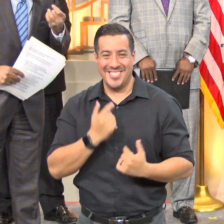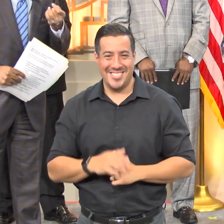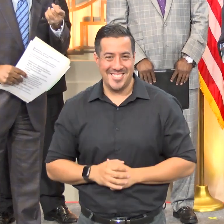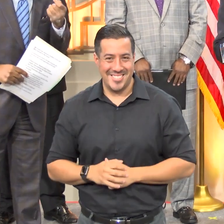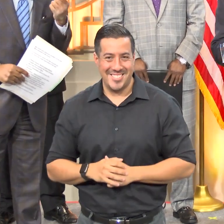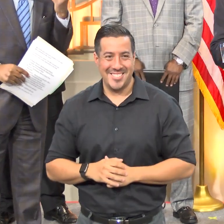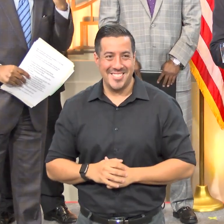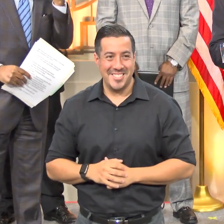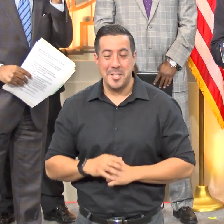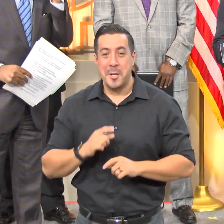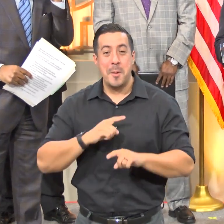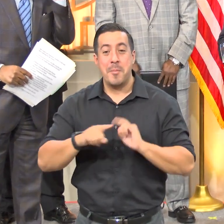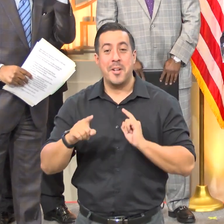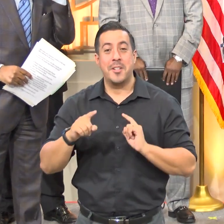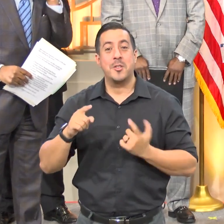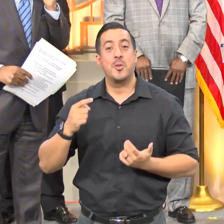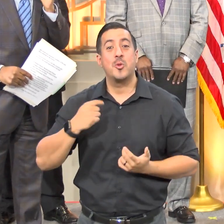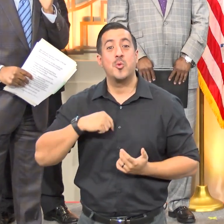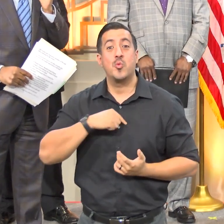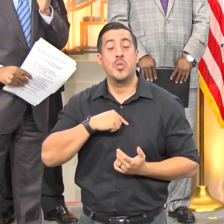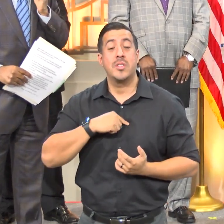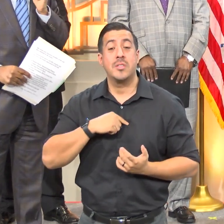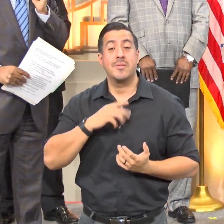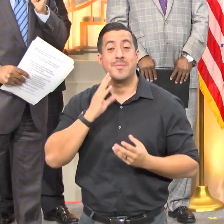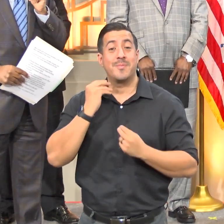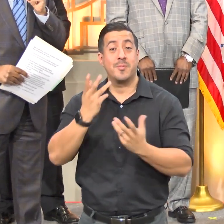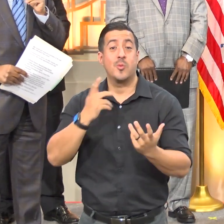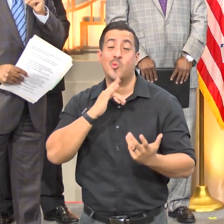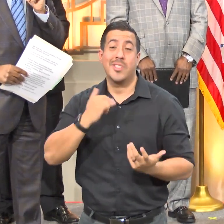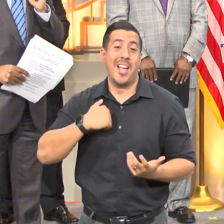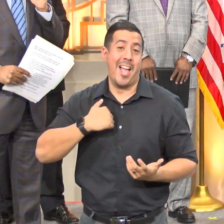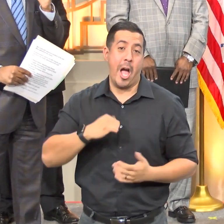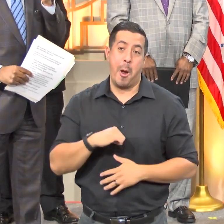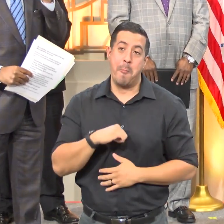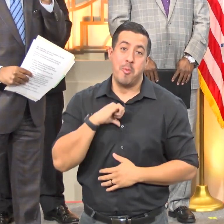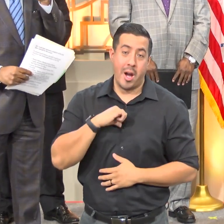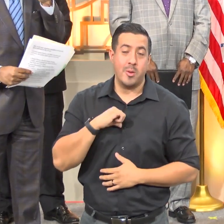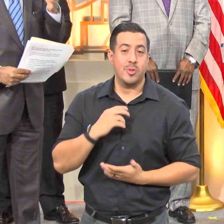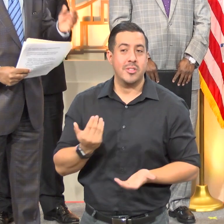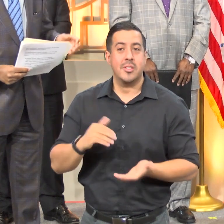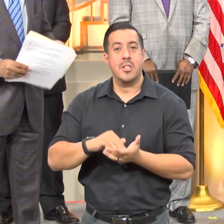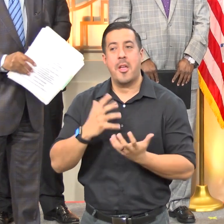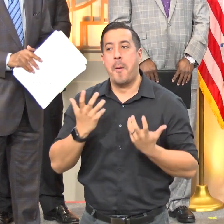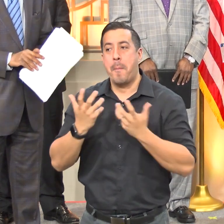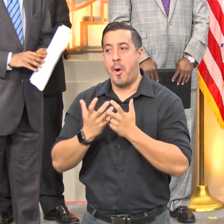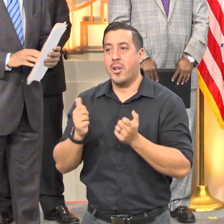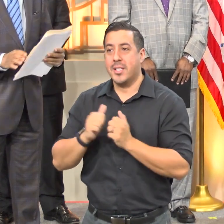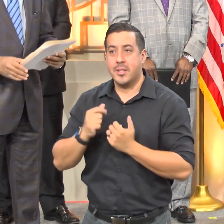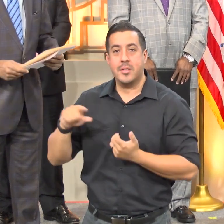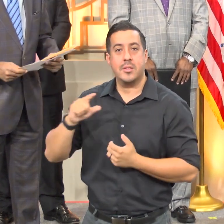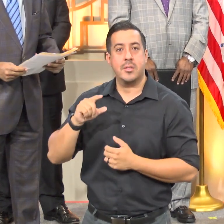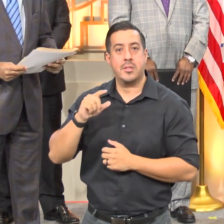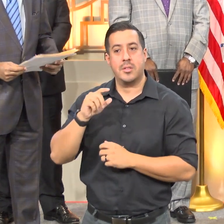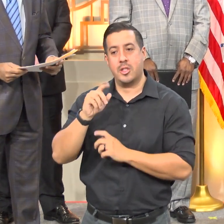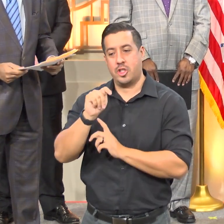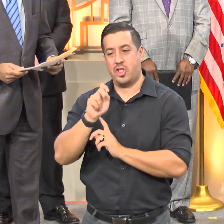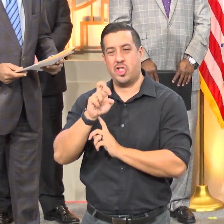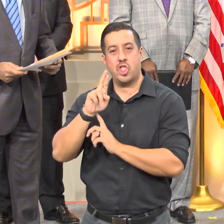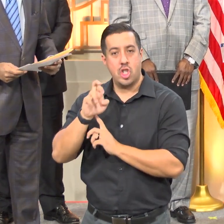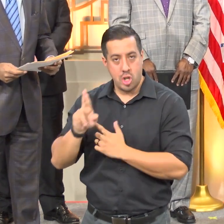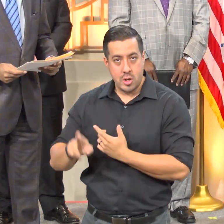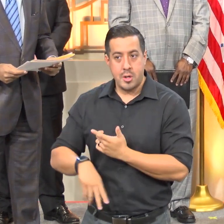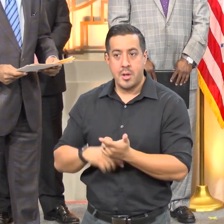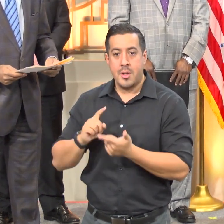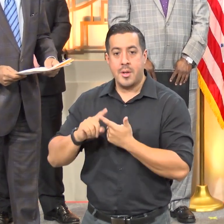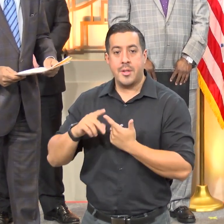But to that end, let me just say that I'm proud to be once again partnering with Mayor Turner and